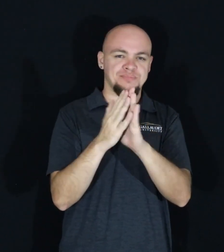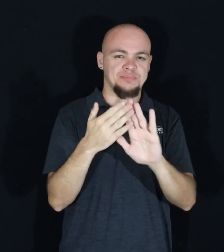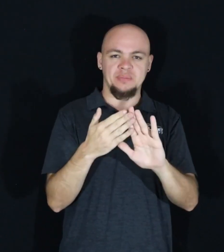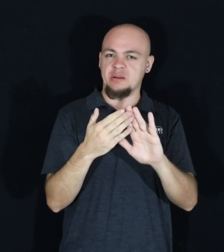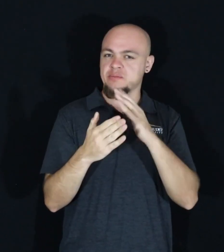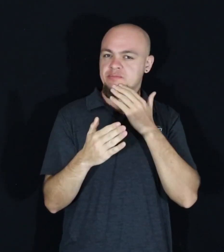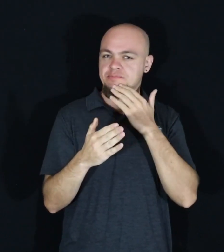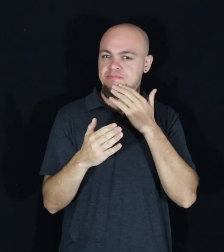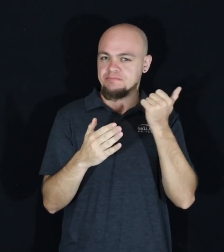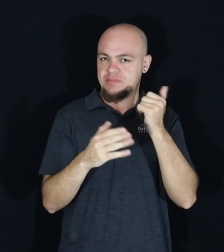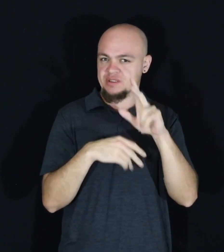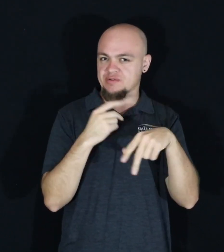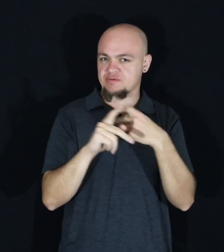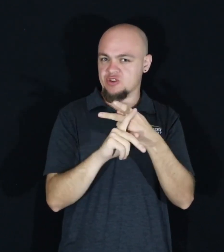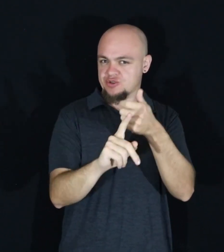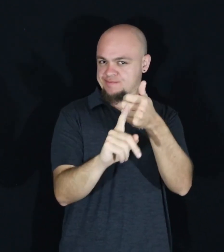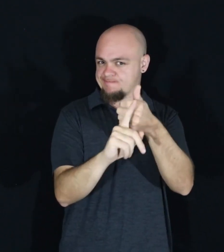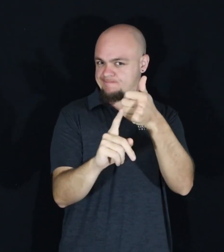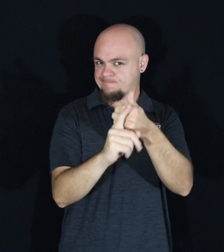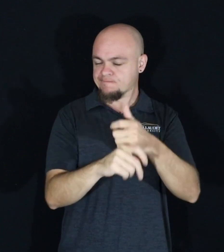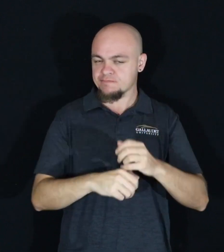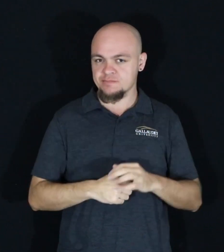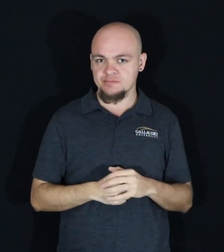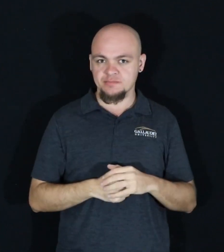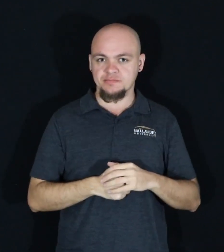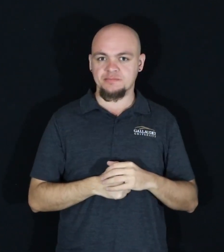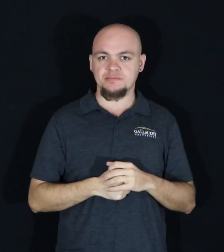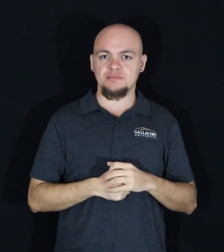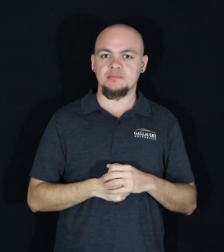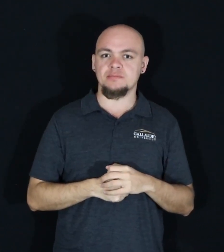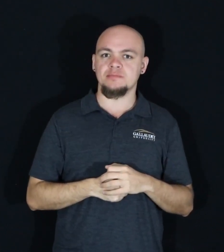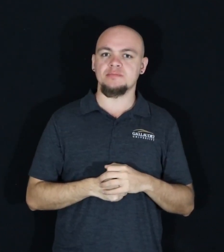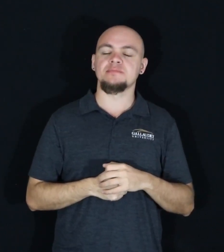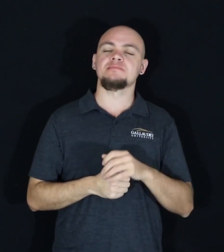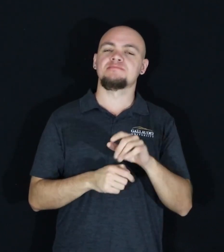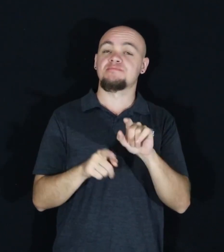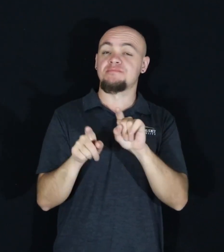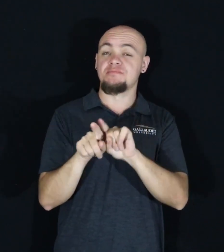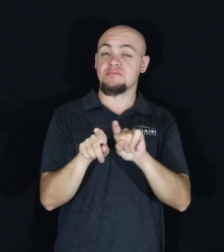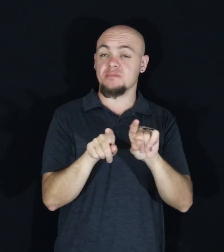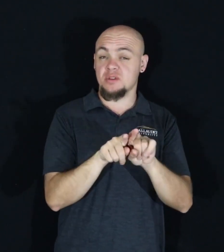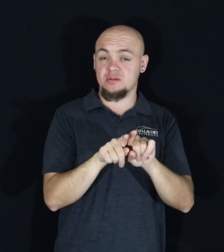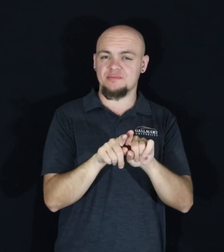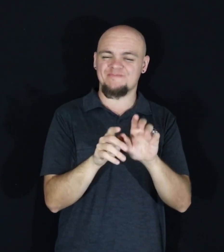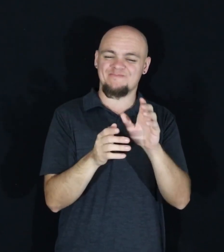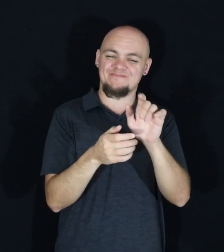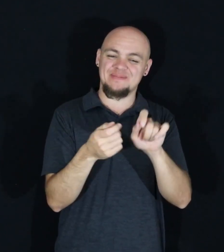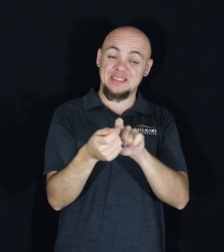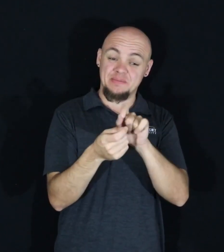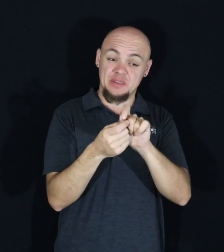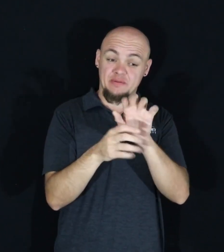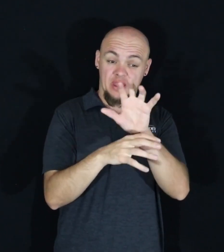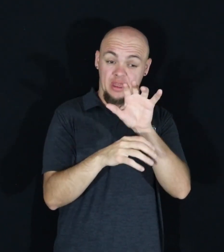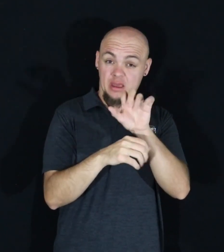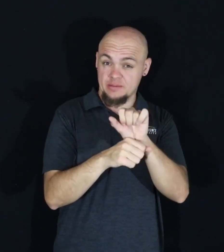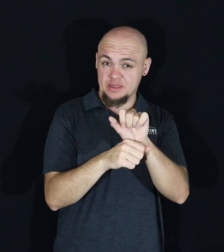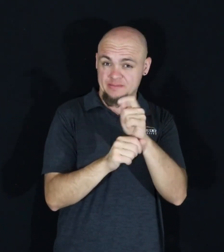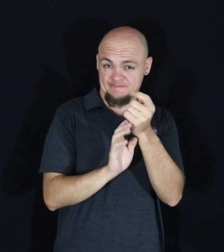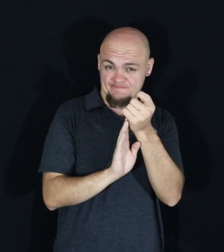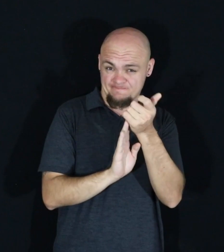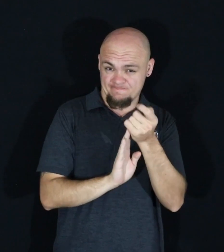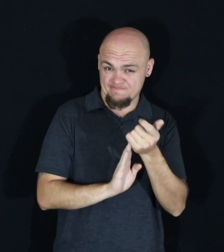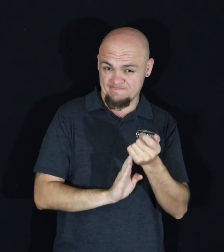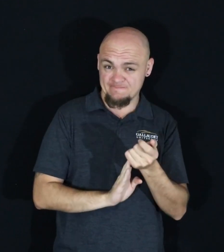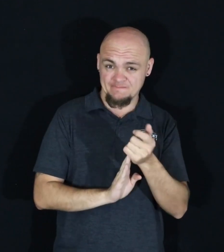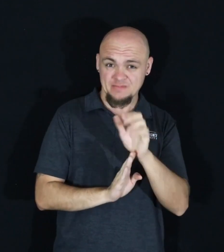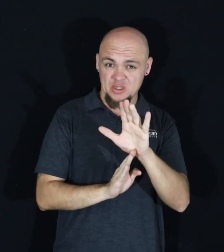best version of yourself. You'll also have to eliminate certain habits that are hindering